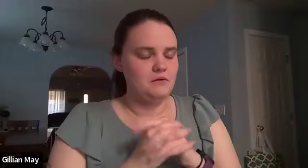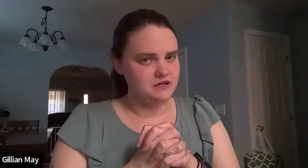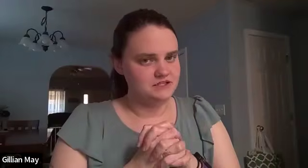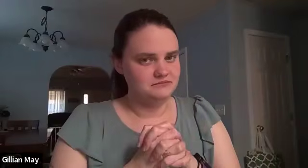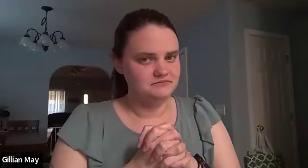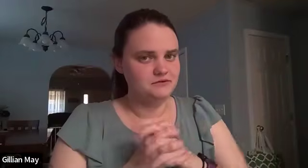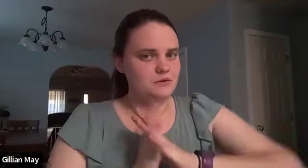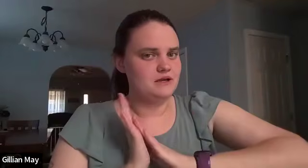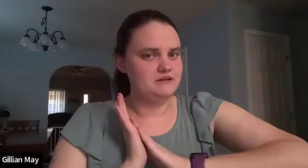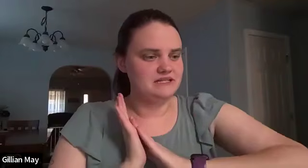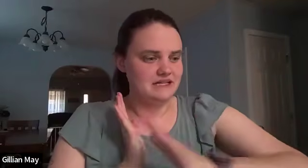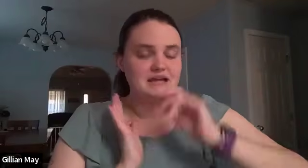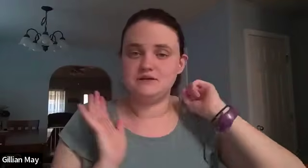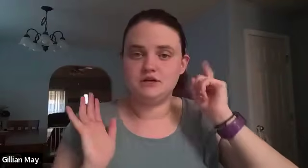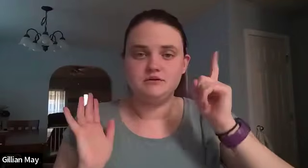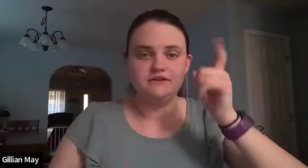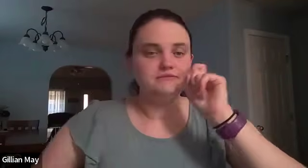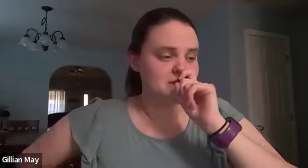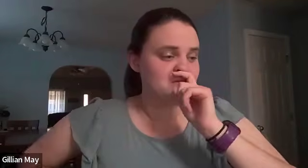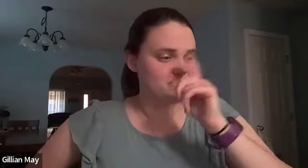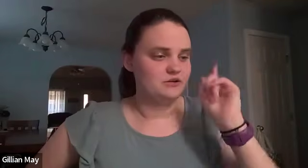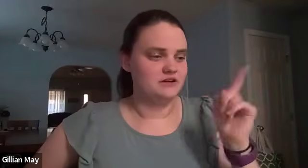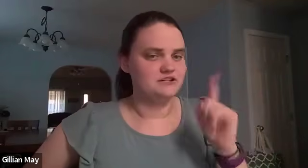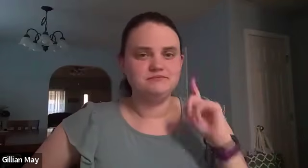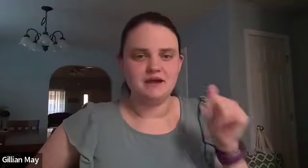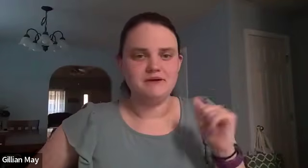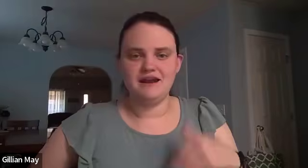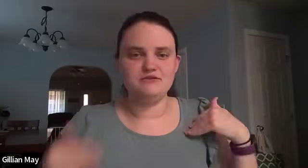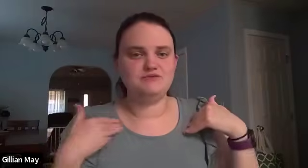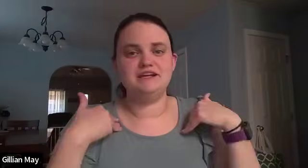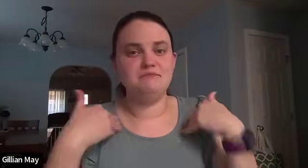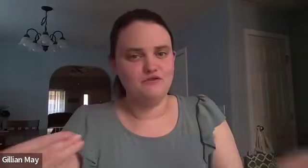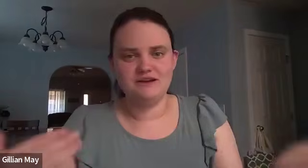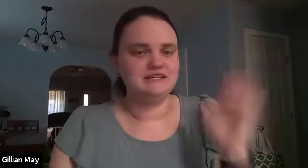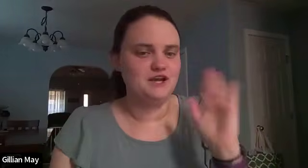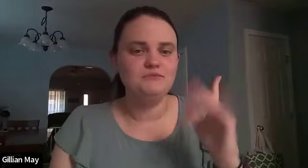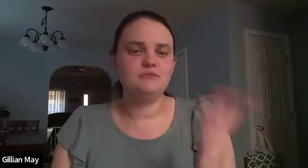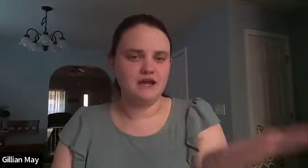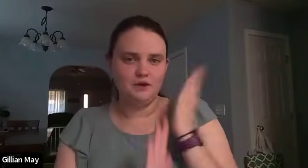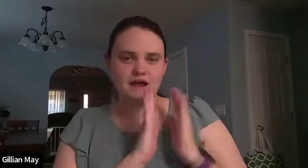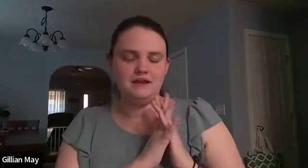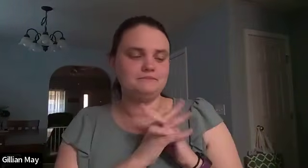we're gonna do before we go on to I said we're gonna review. That's what we're gonna do. My bad. I was ready to move on. I was like, nope, we gotta go back again.